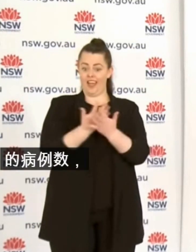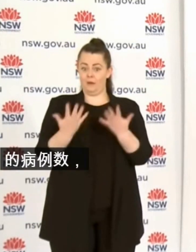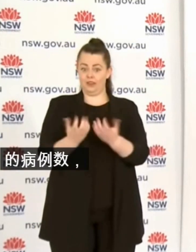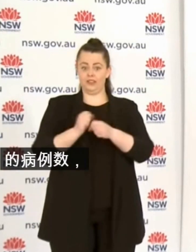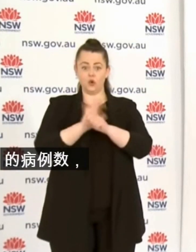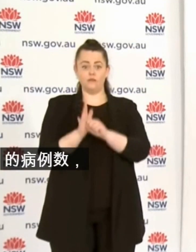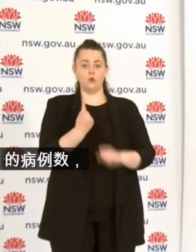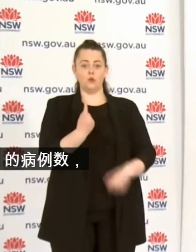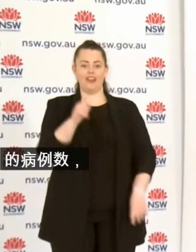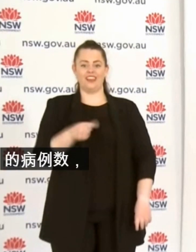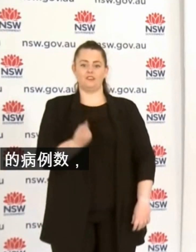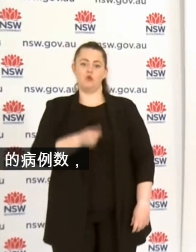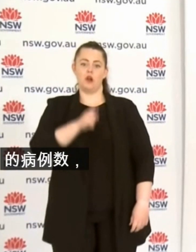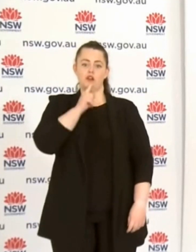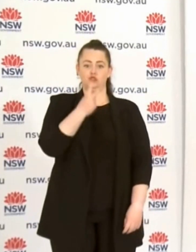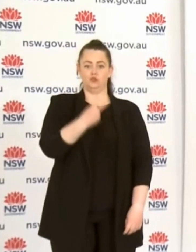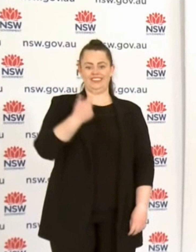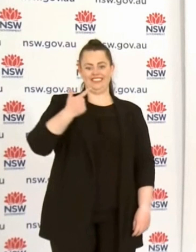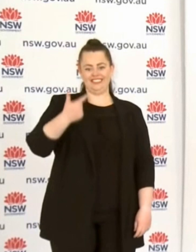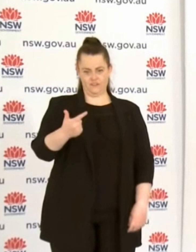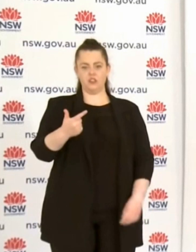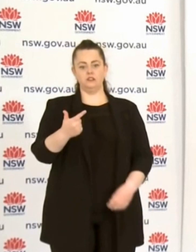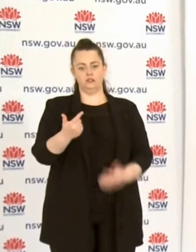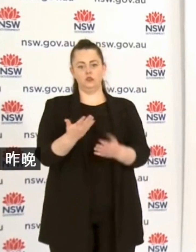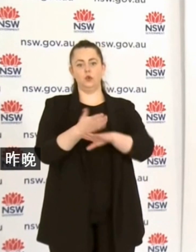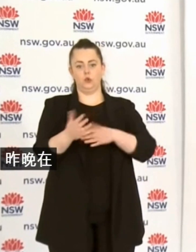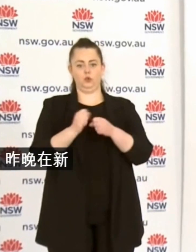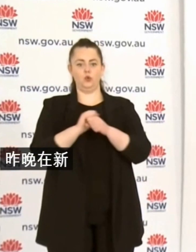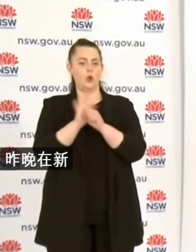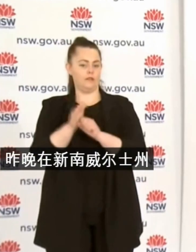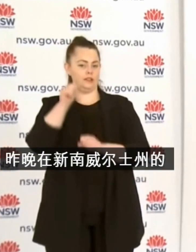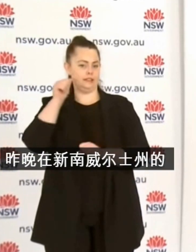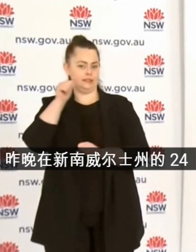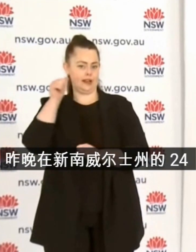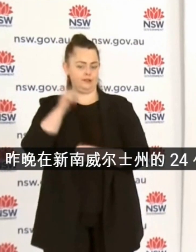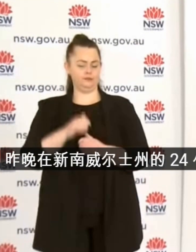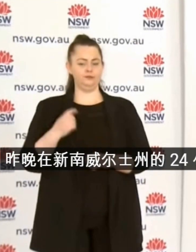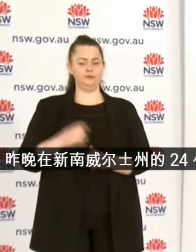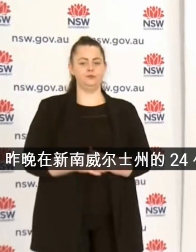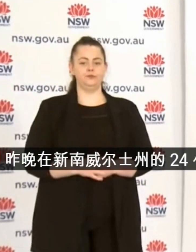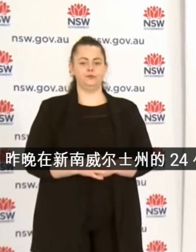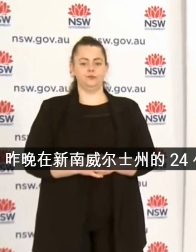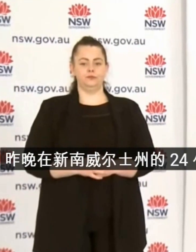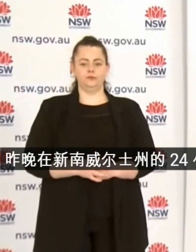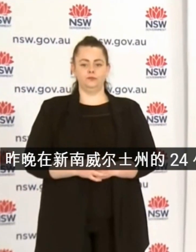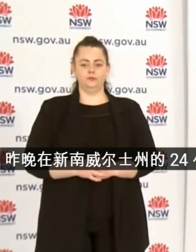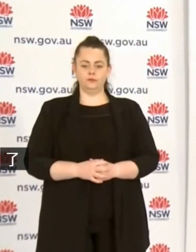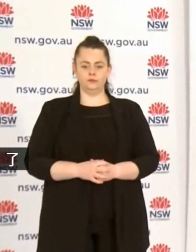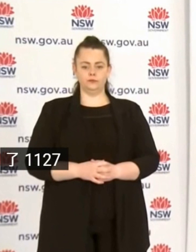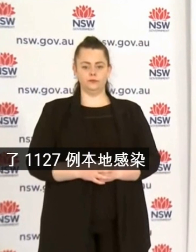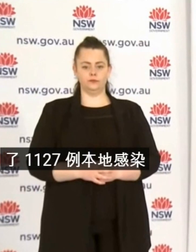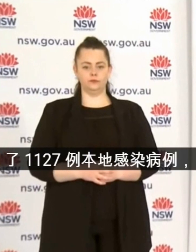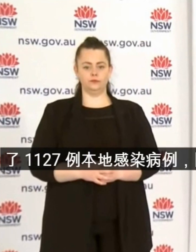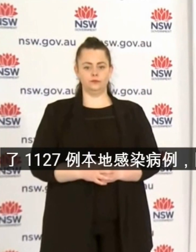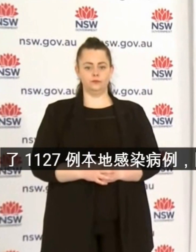were 1,127 locally acquired cases of COVID reported in the 24 hours to last night in New South Wales.